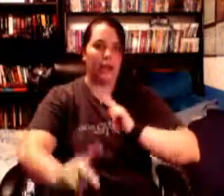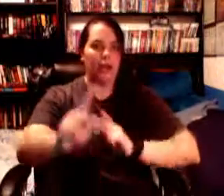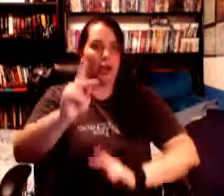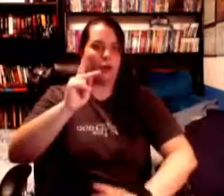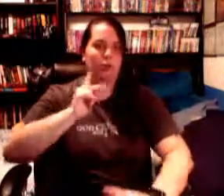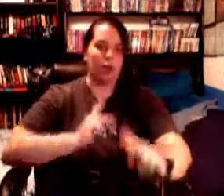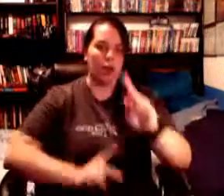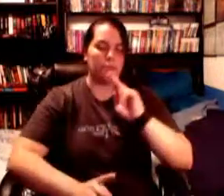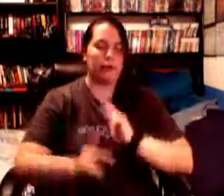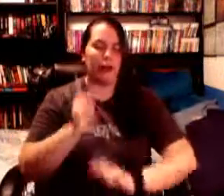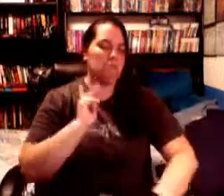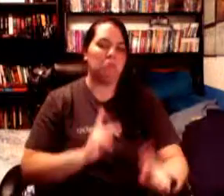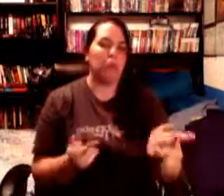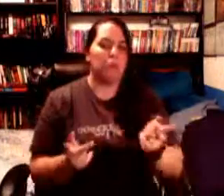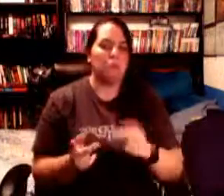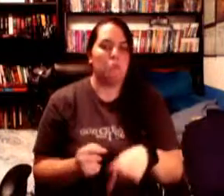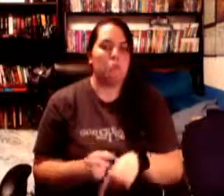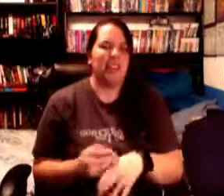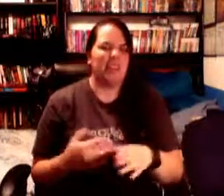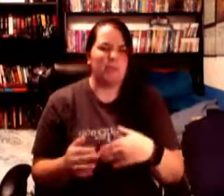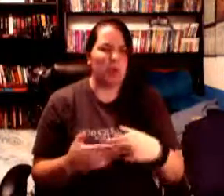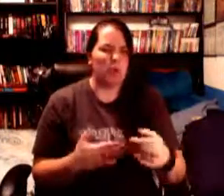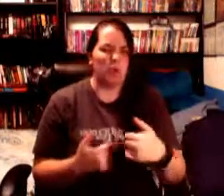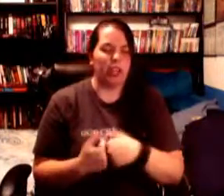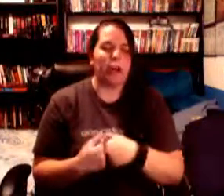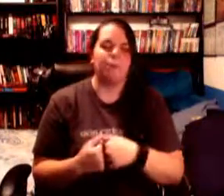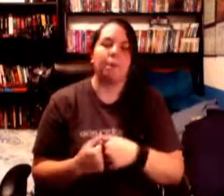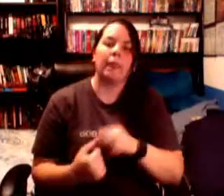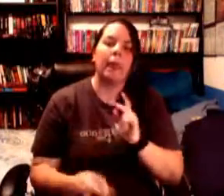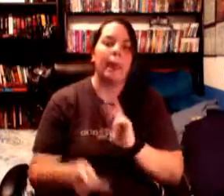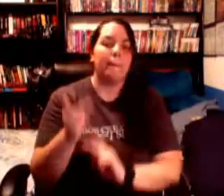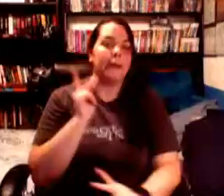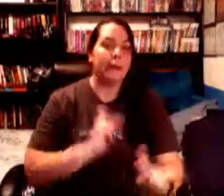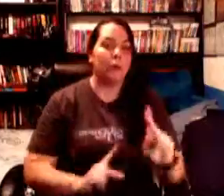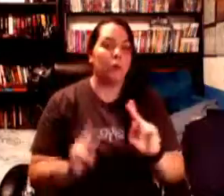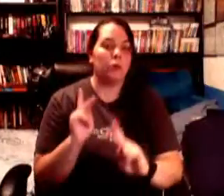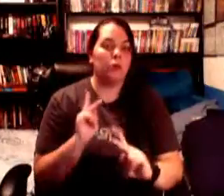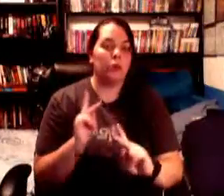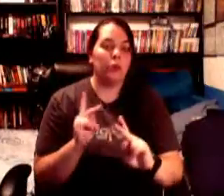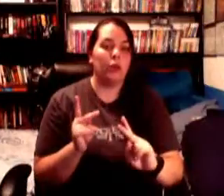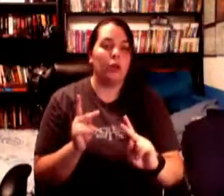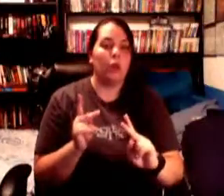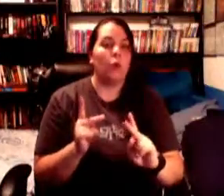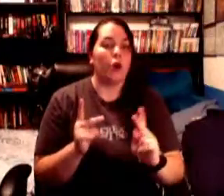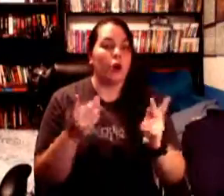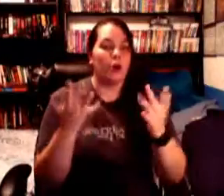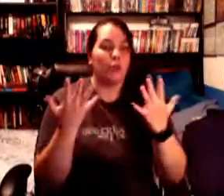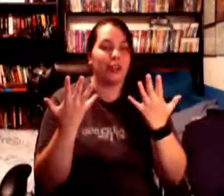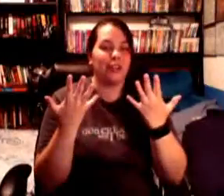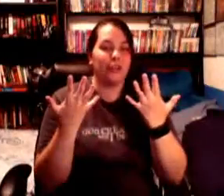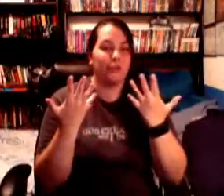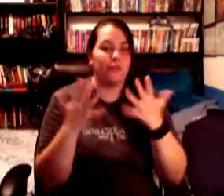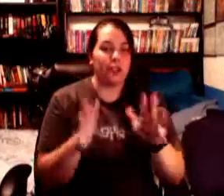down, out, up, back. But it doesn't matter which way you go. People, we're going to sign for